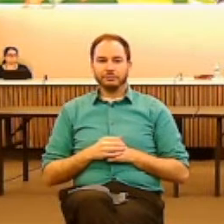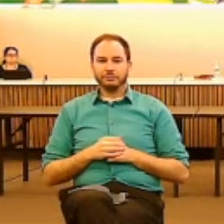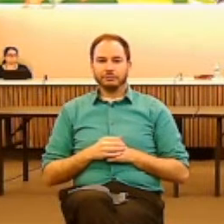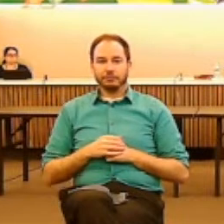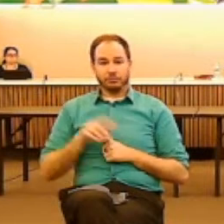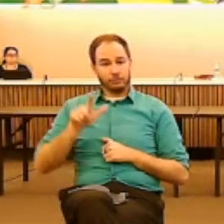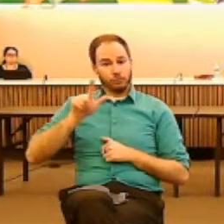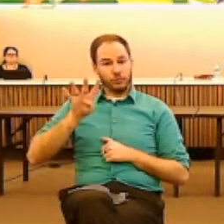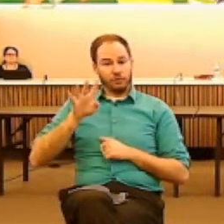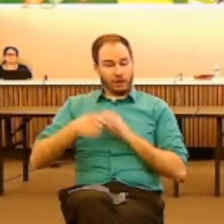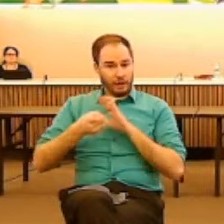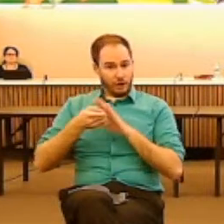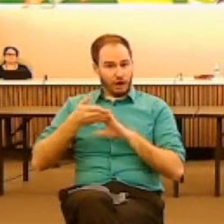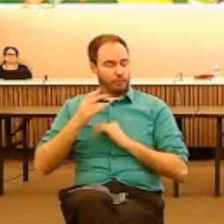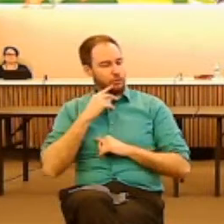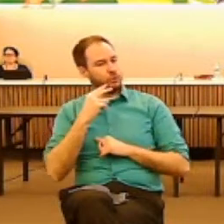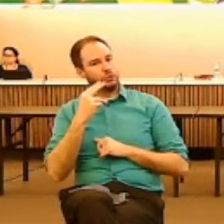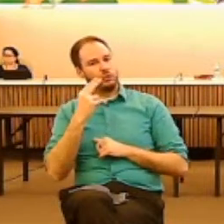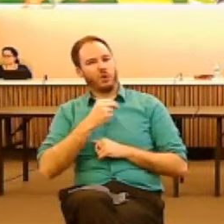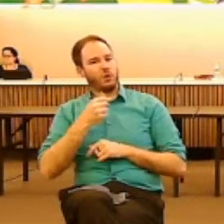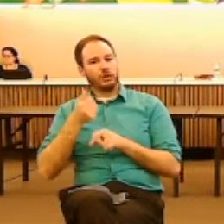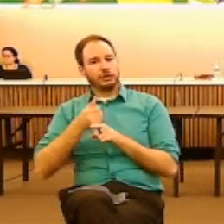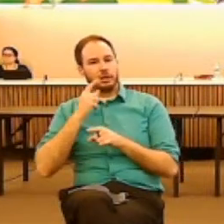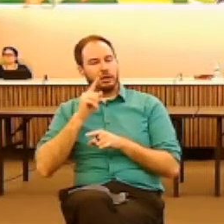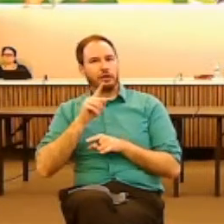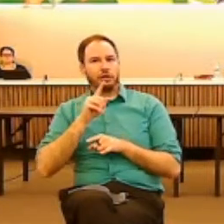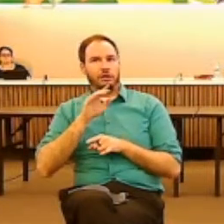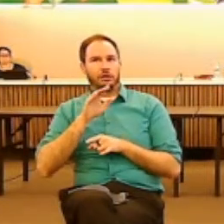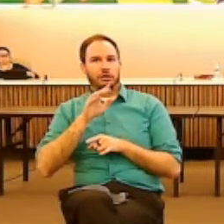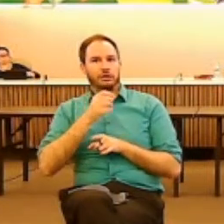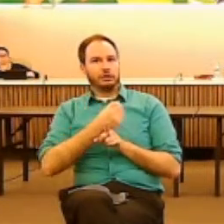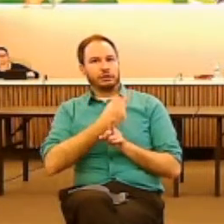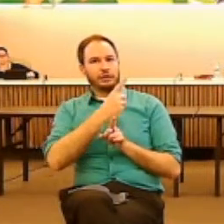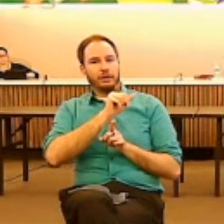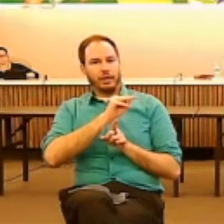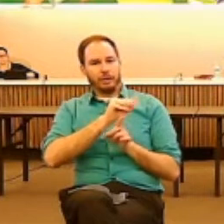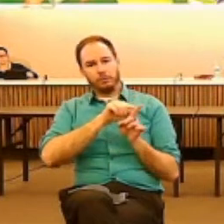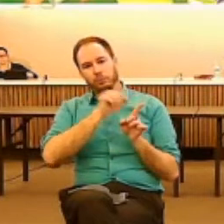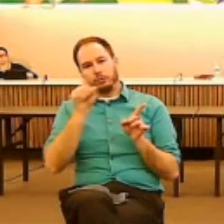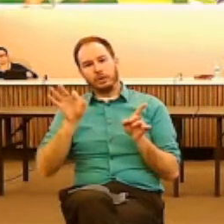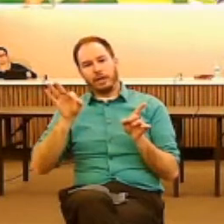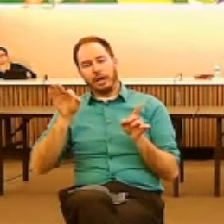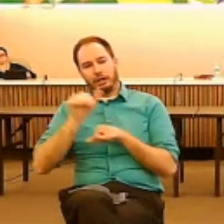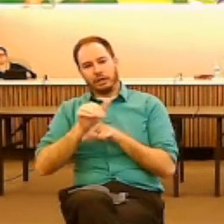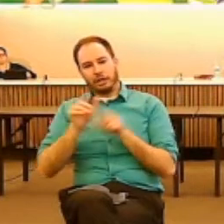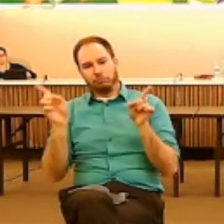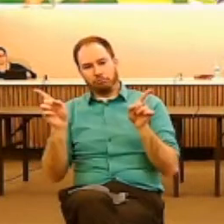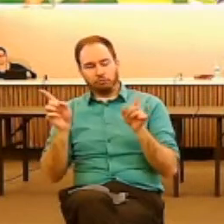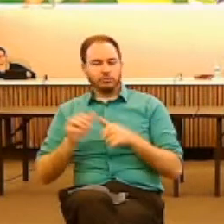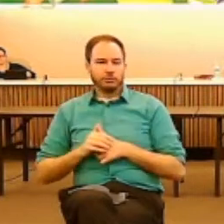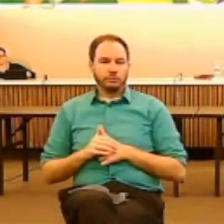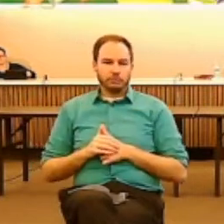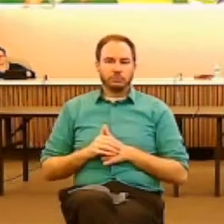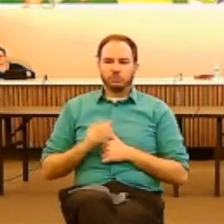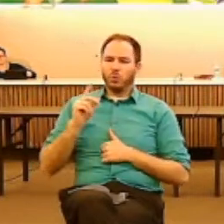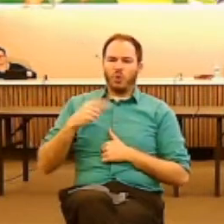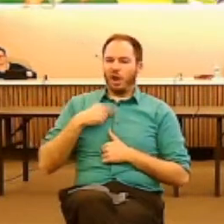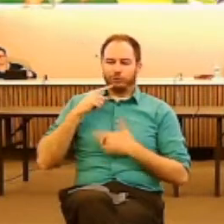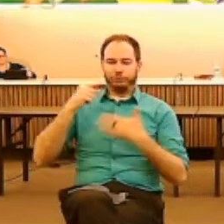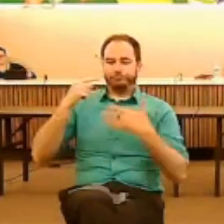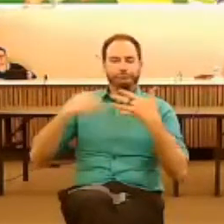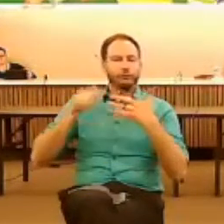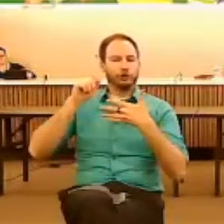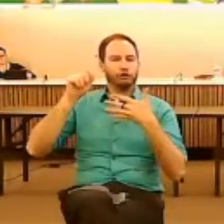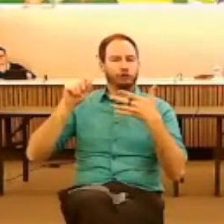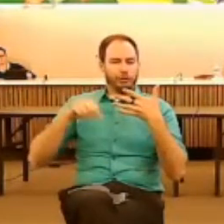it 24-hour operation? No, it's open from 11 a.m. to around 9 p.m. Okay. I'm just going down the